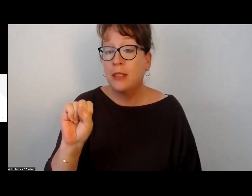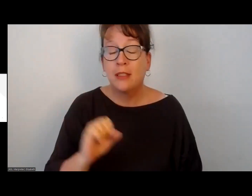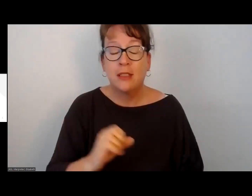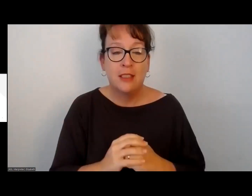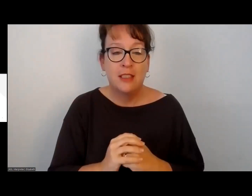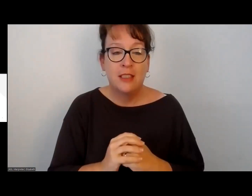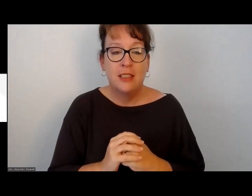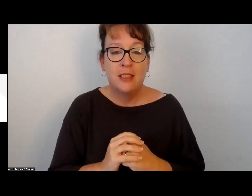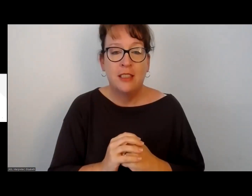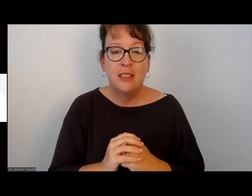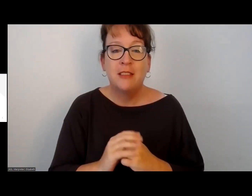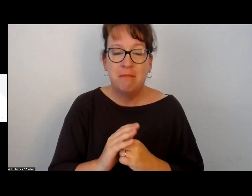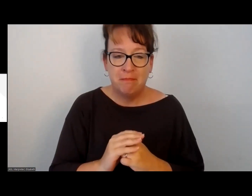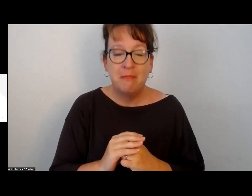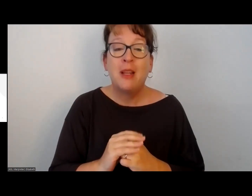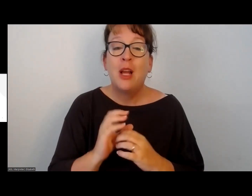So